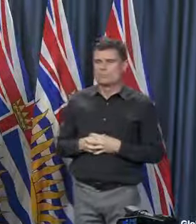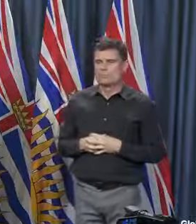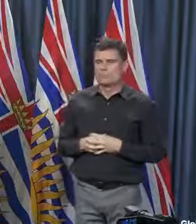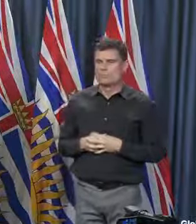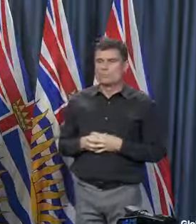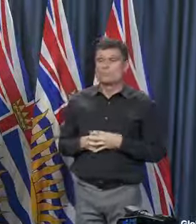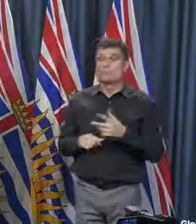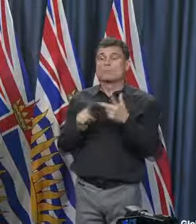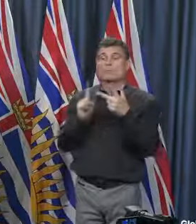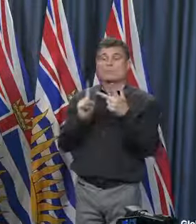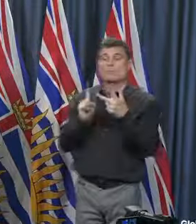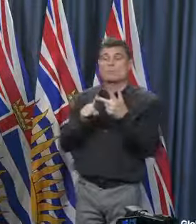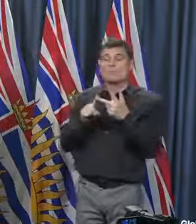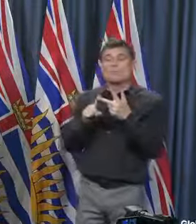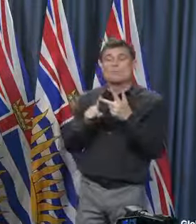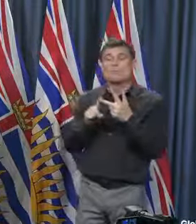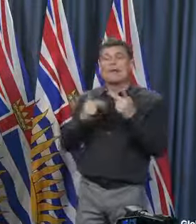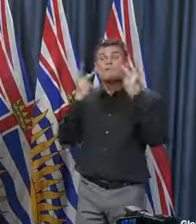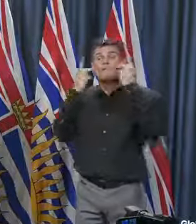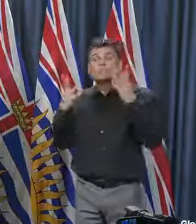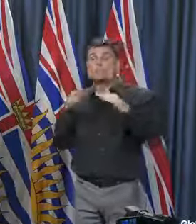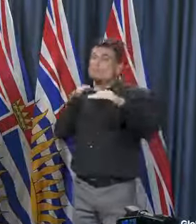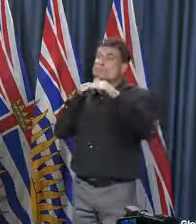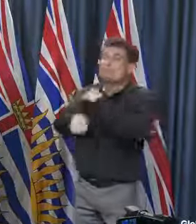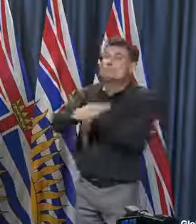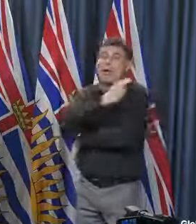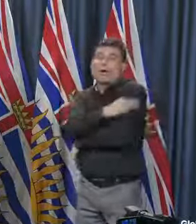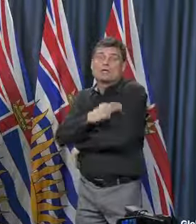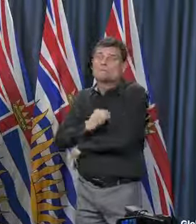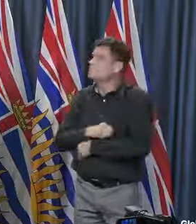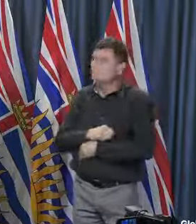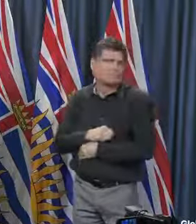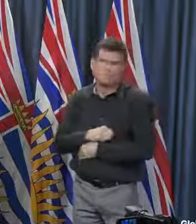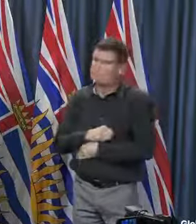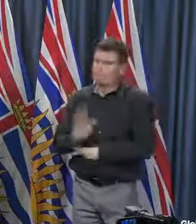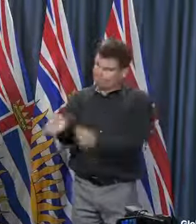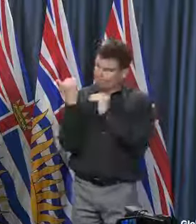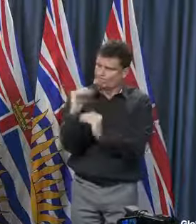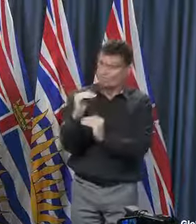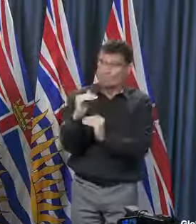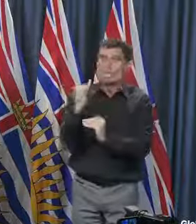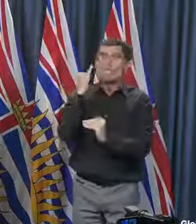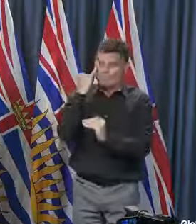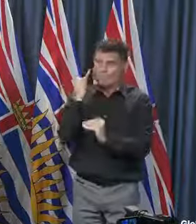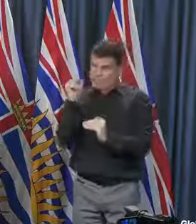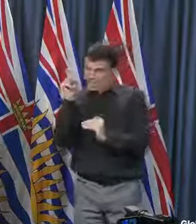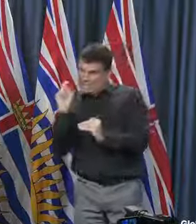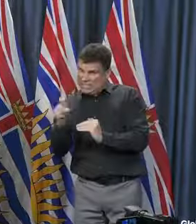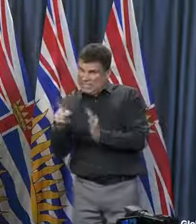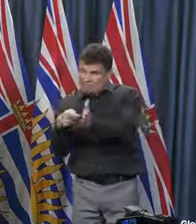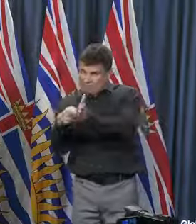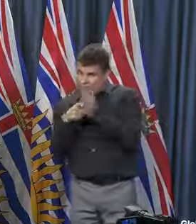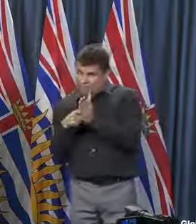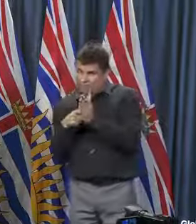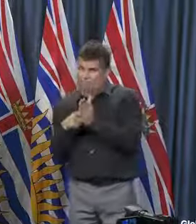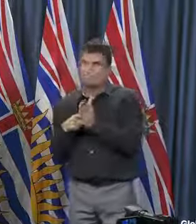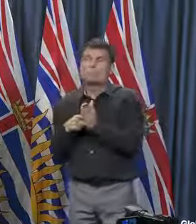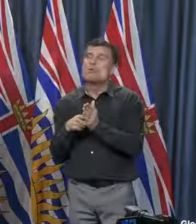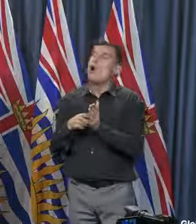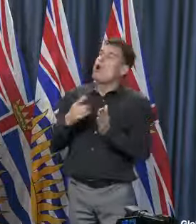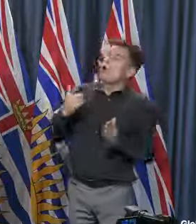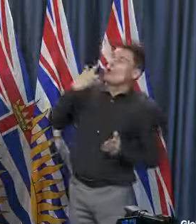asking them to register healthcare professionals from other jurisdictions, should they be available, and the armed forces. We are issuing a new